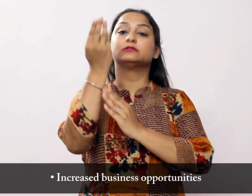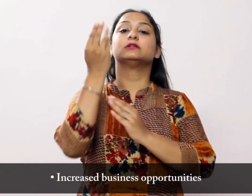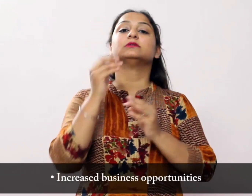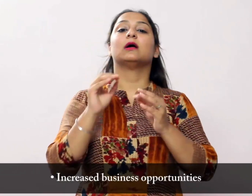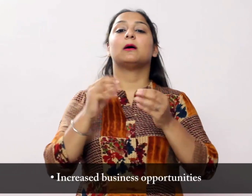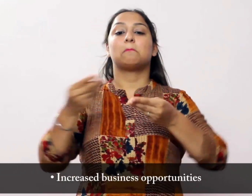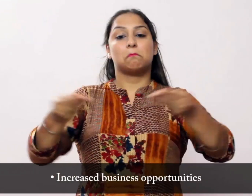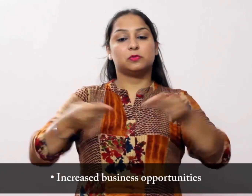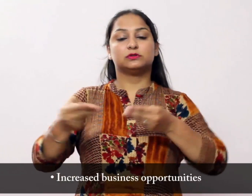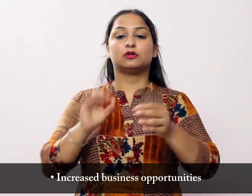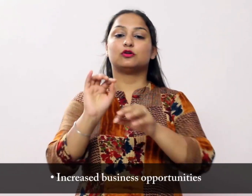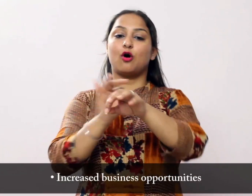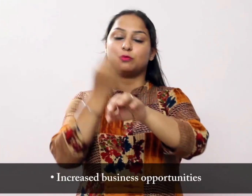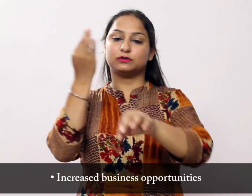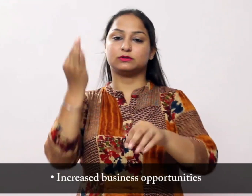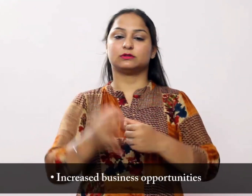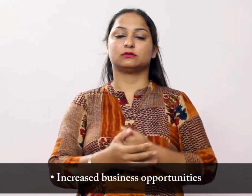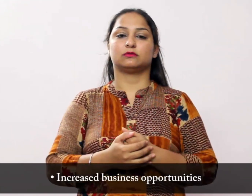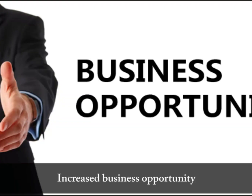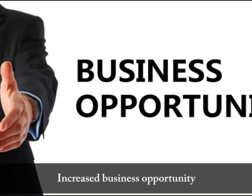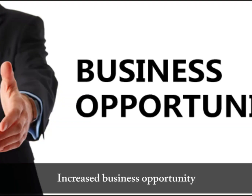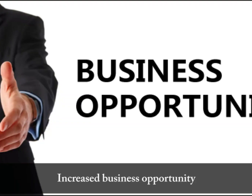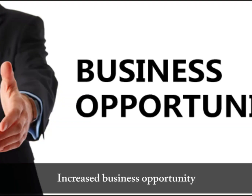increased business opportunities,